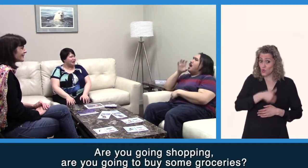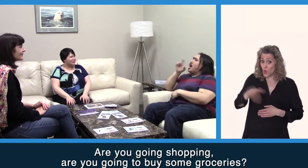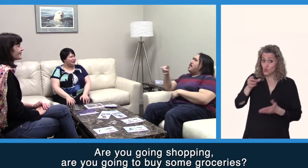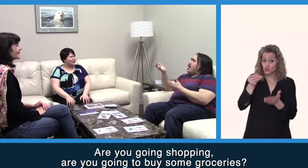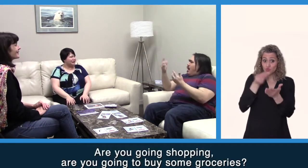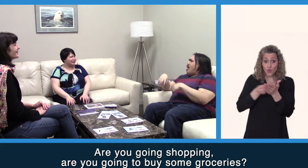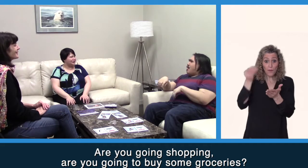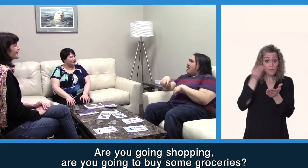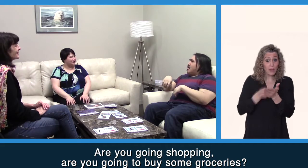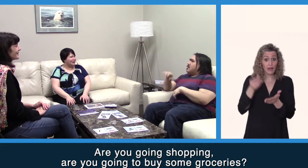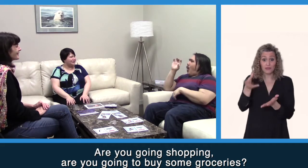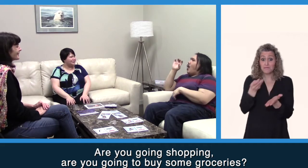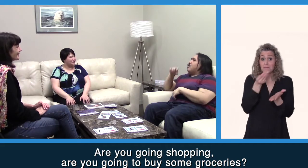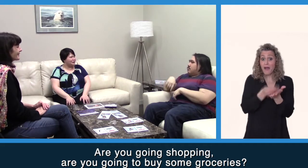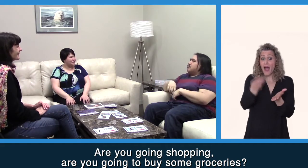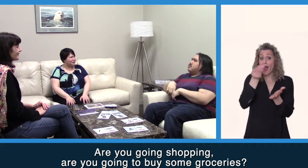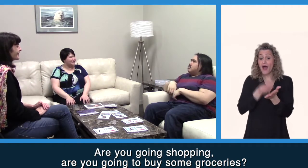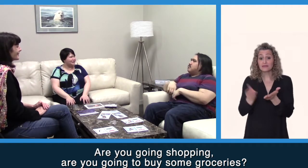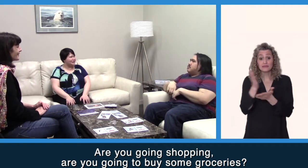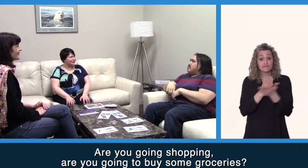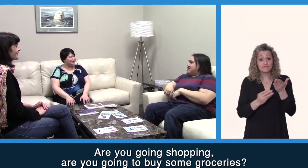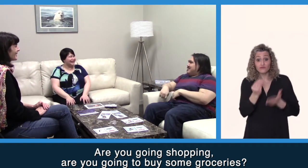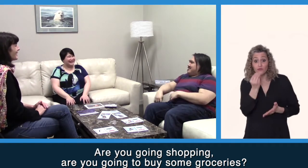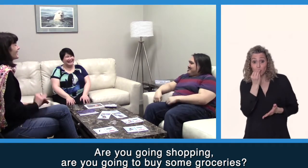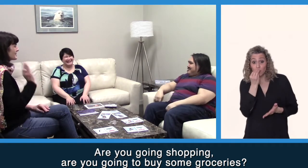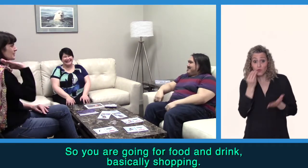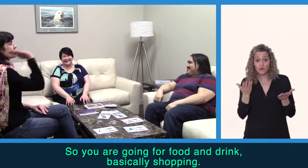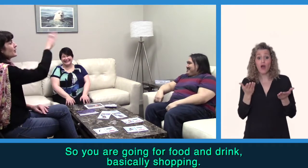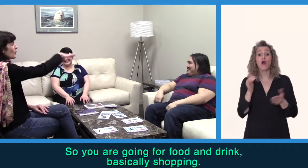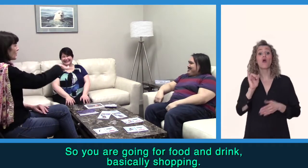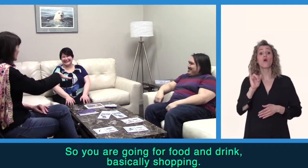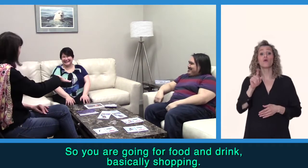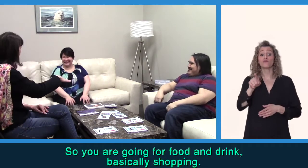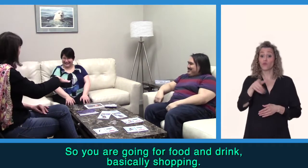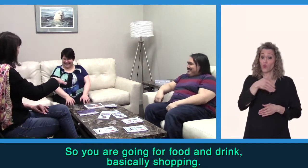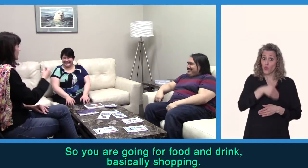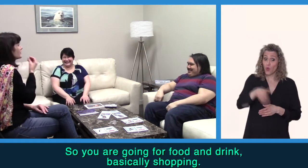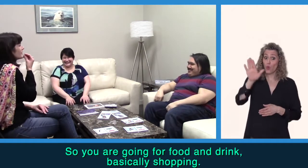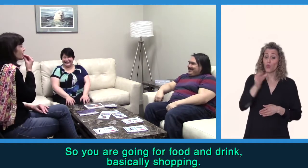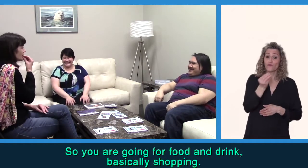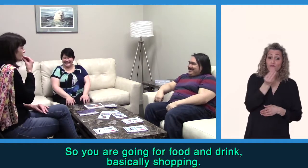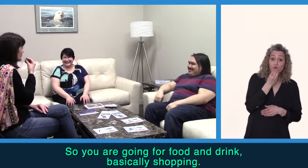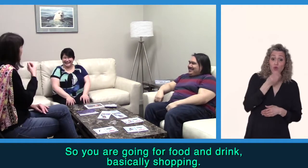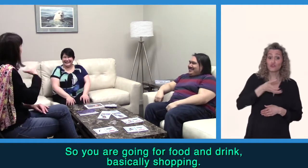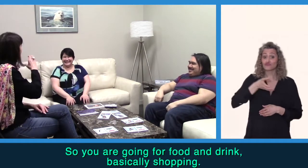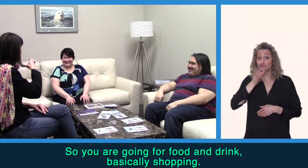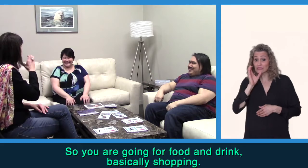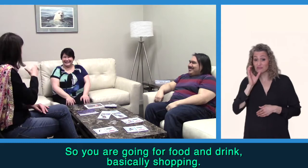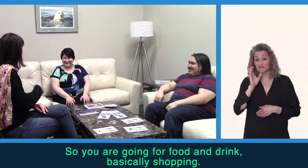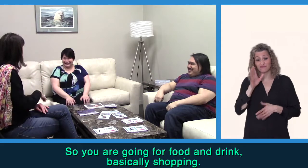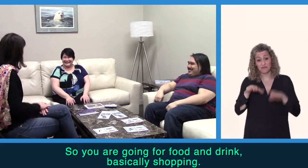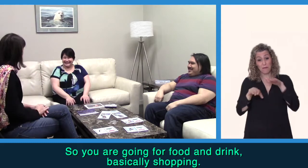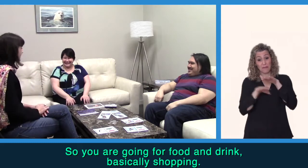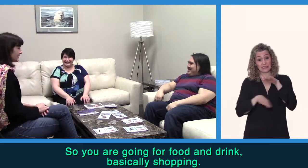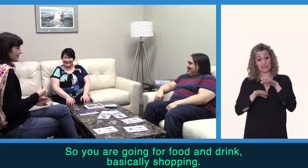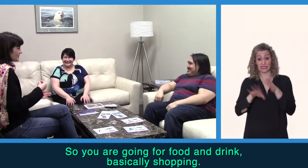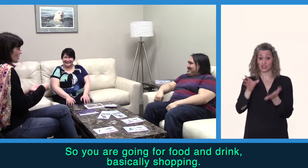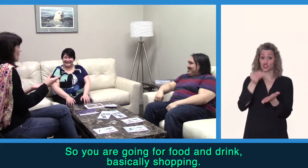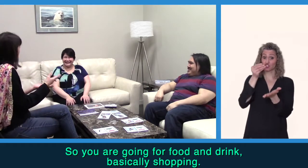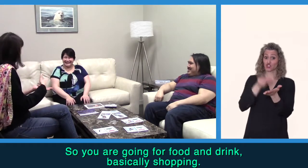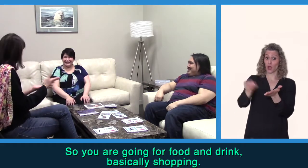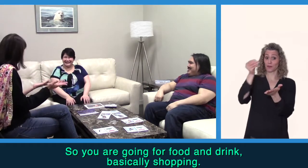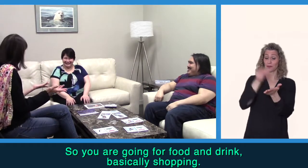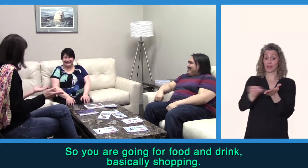going shopping? Are you gonna go buy some groceries? Okay, so you're going Yeah. to get food or drinks. Yeah. Basically,